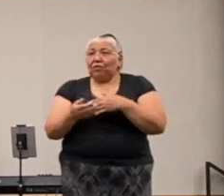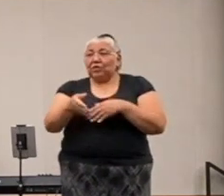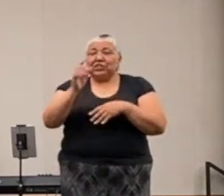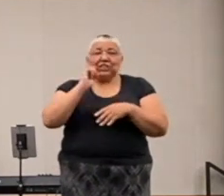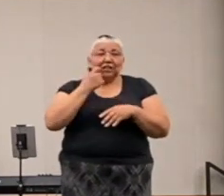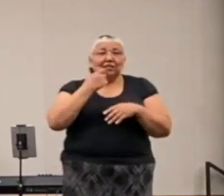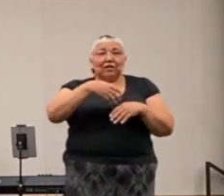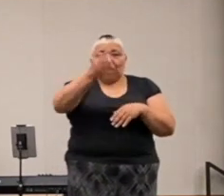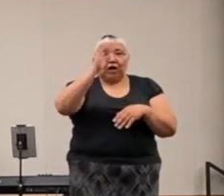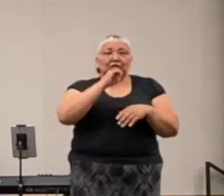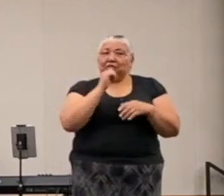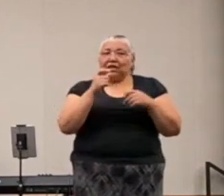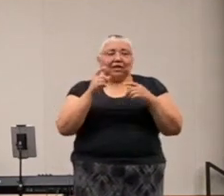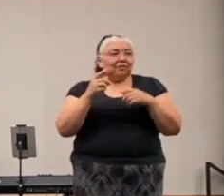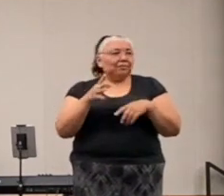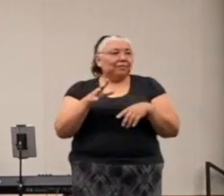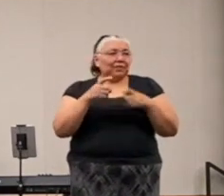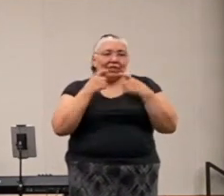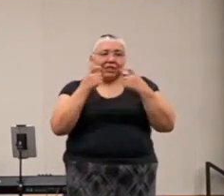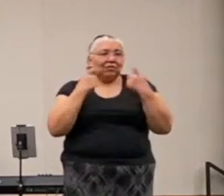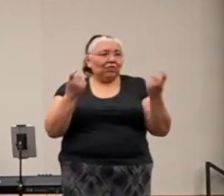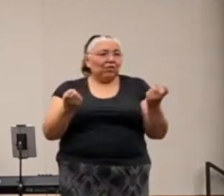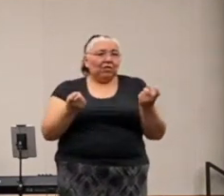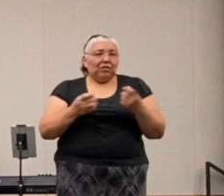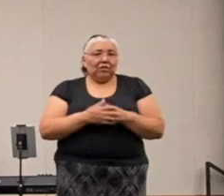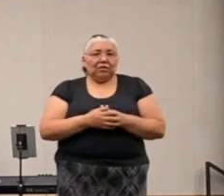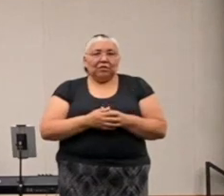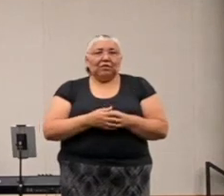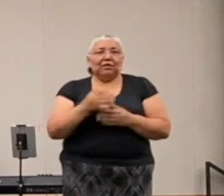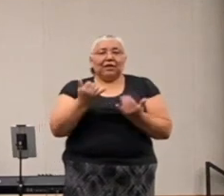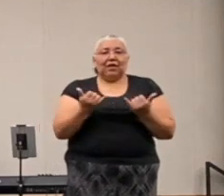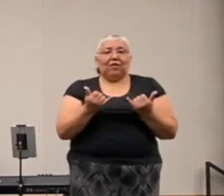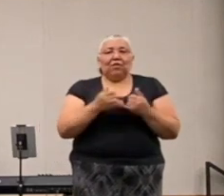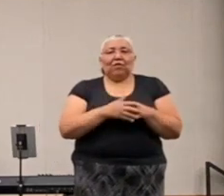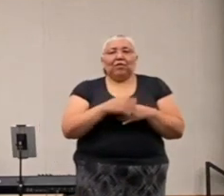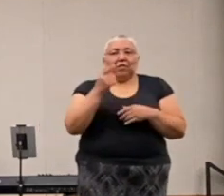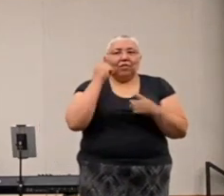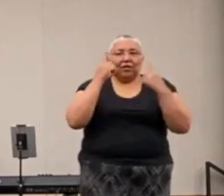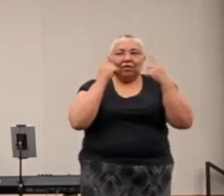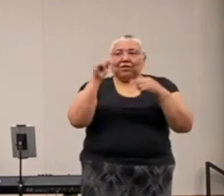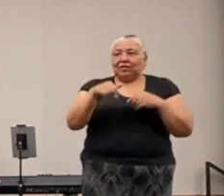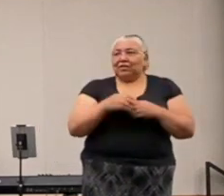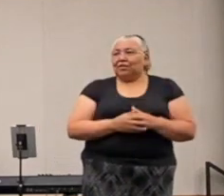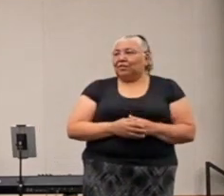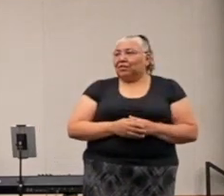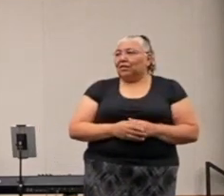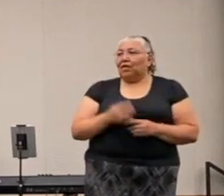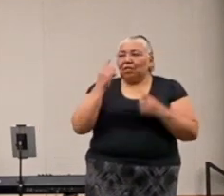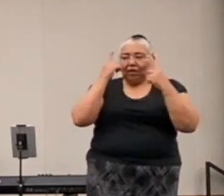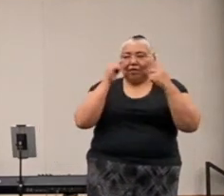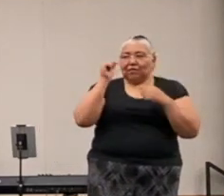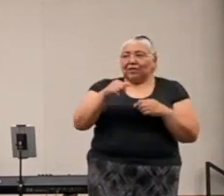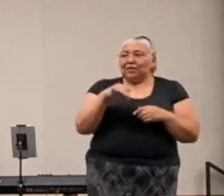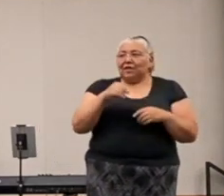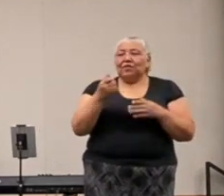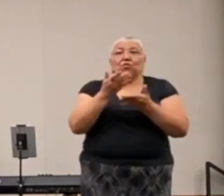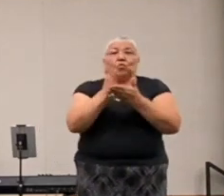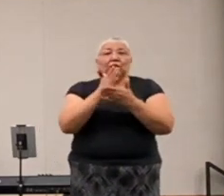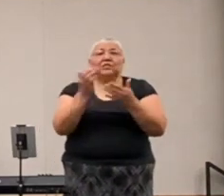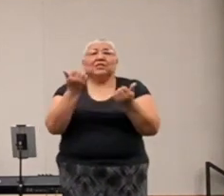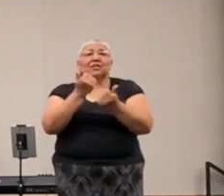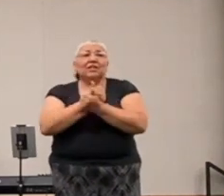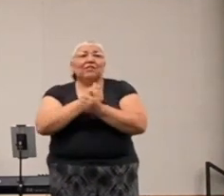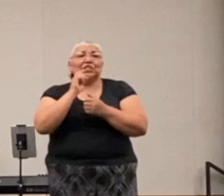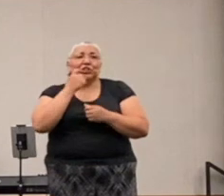God is not sinful. It's not sinful. Here's the reason why. I want you to think of it as this. Right? So think of it as a righteous and